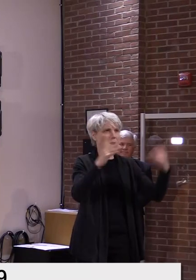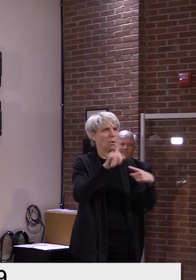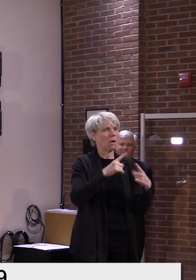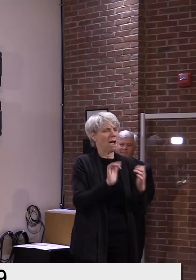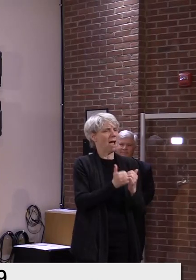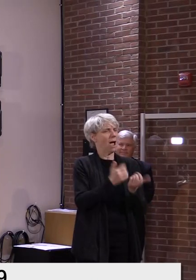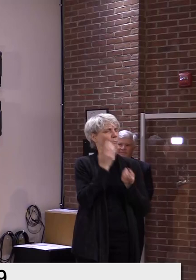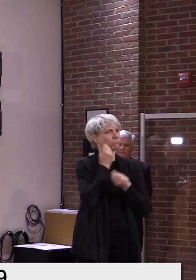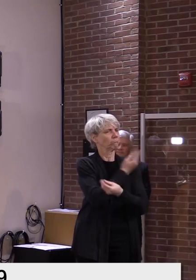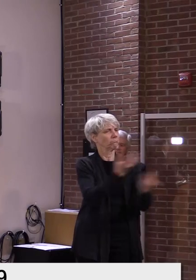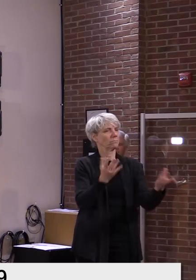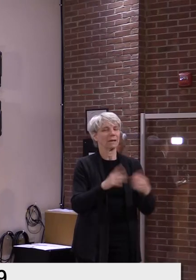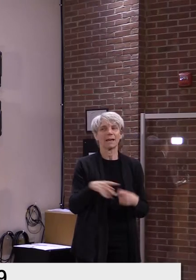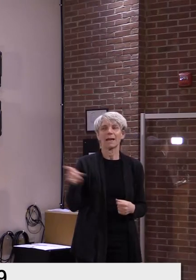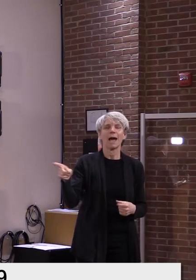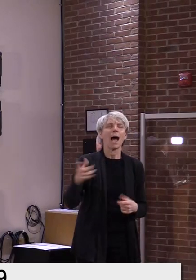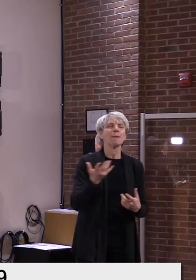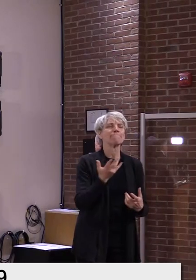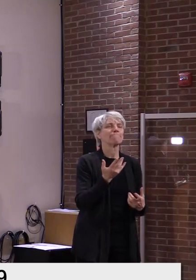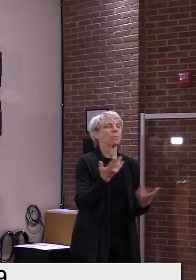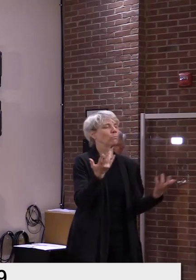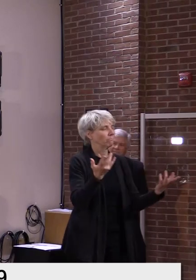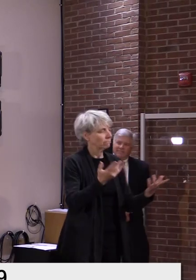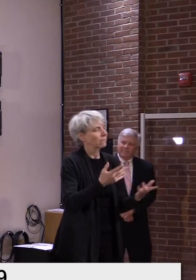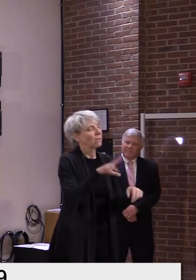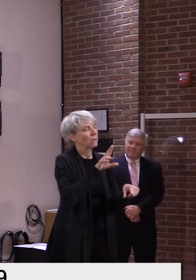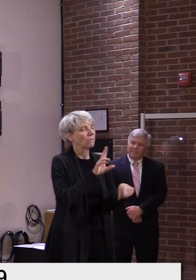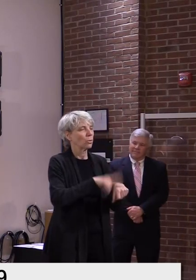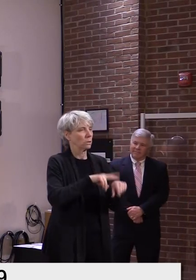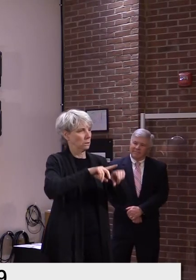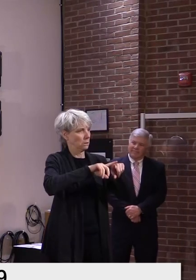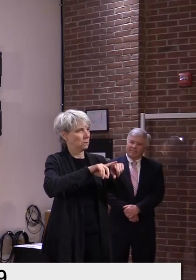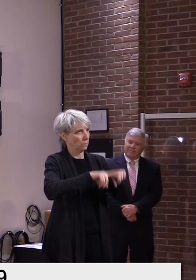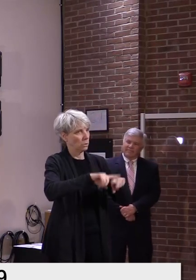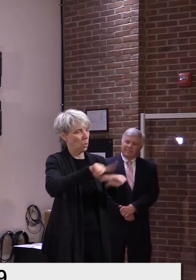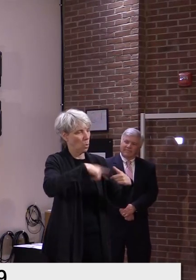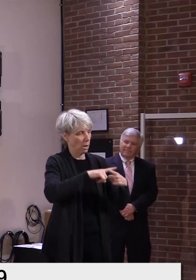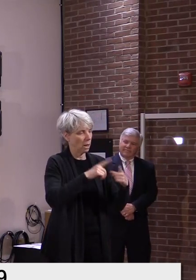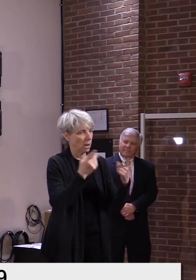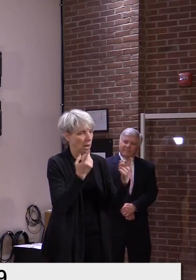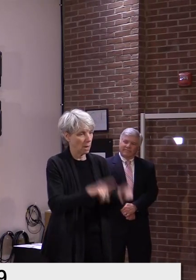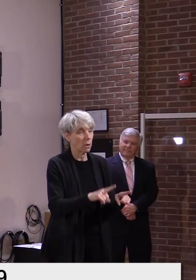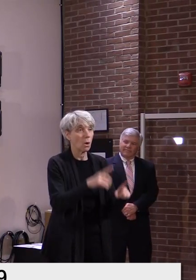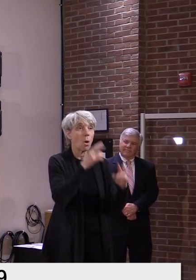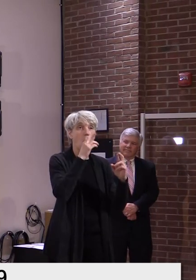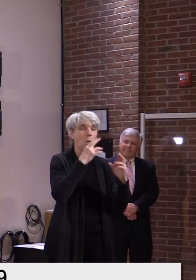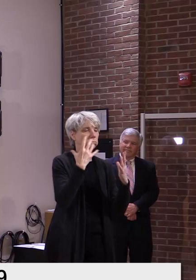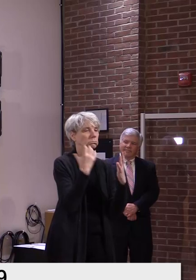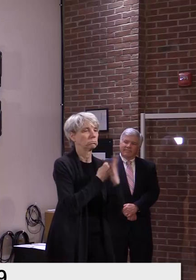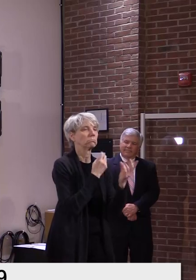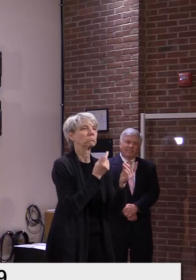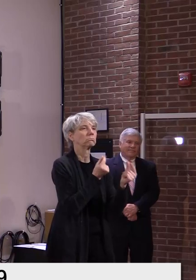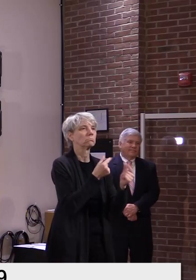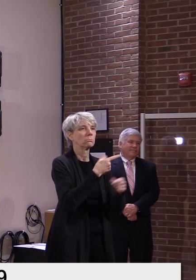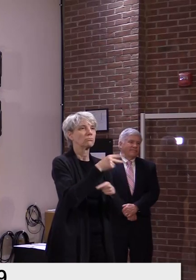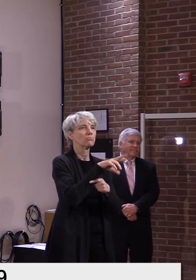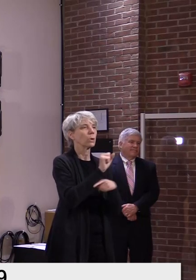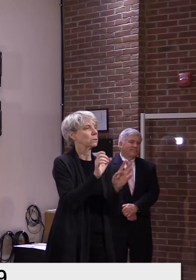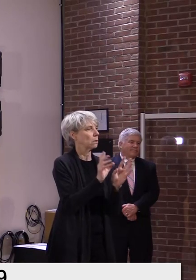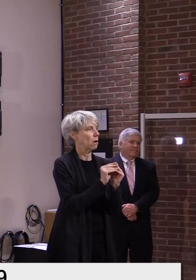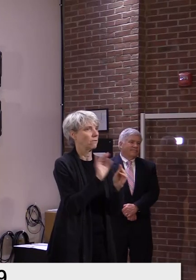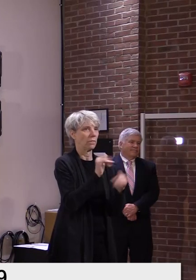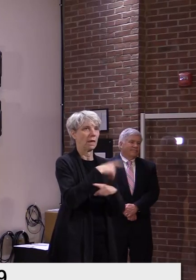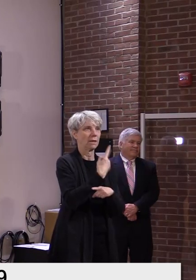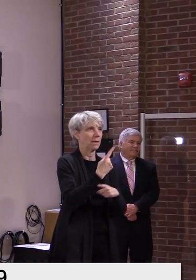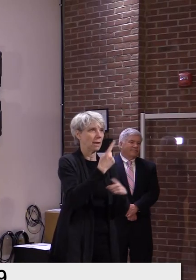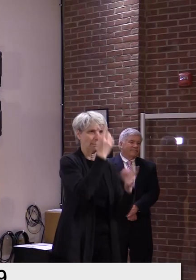Yeah. You know, it depends on when it is, obviously, but hopefully we'll be able to have a quick press conference to mark